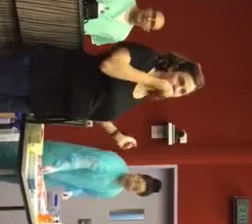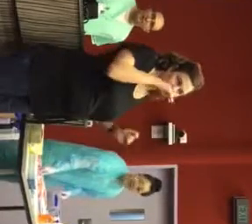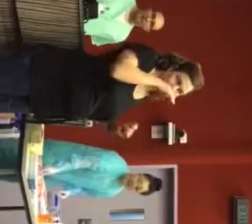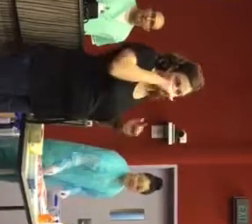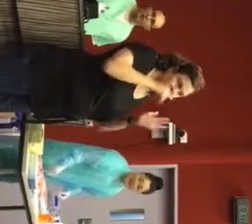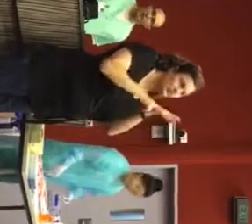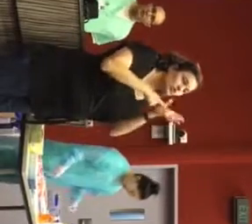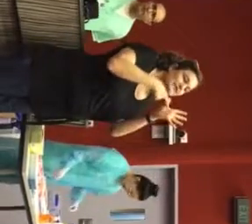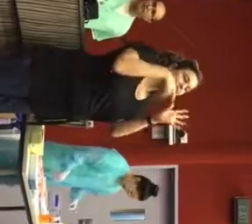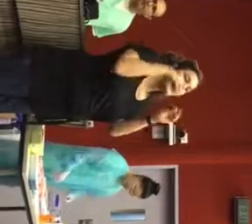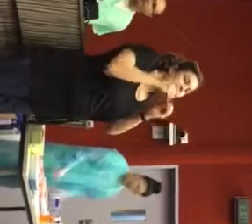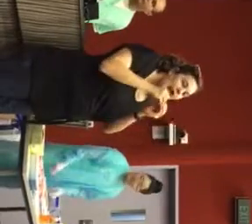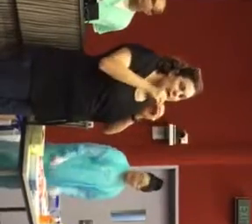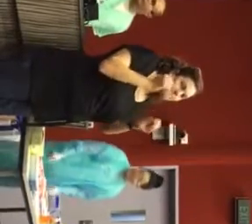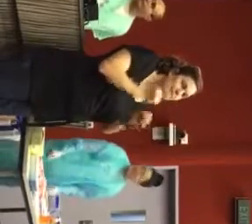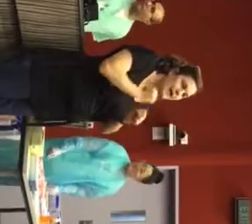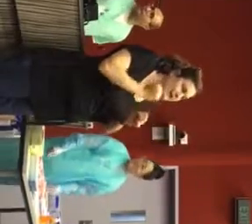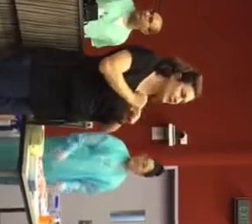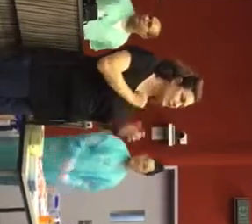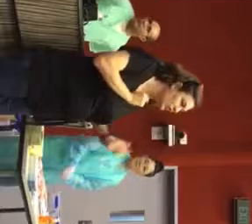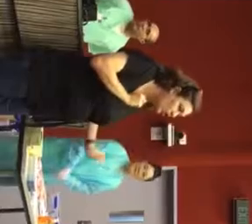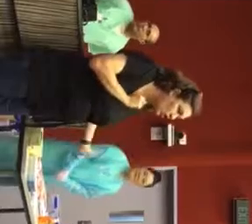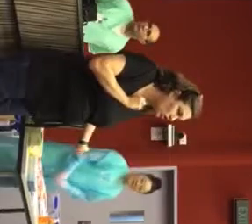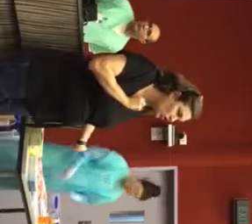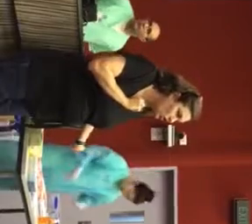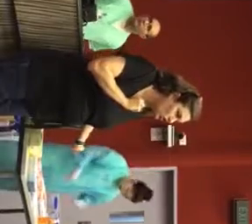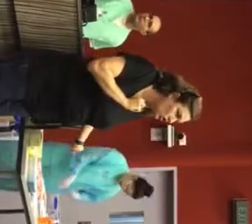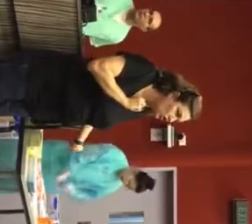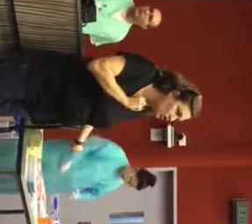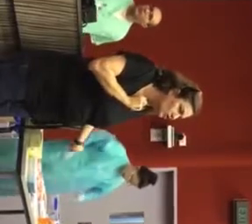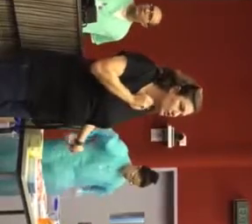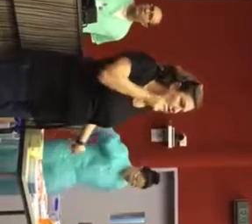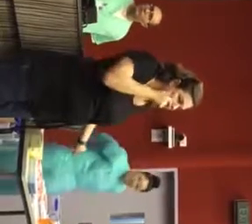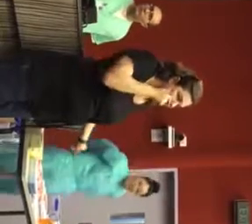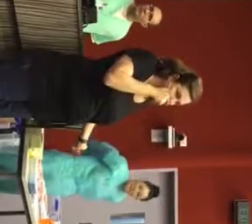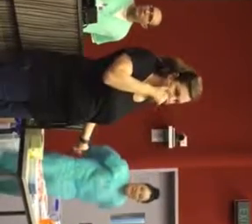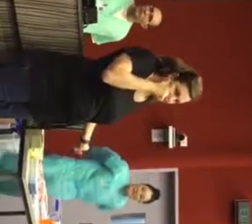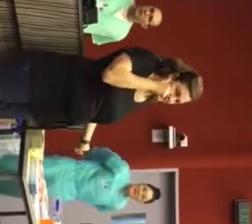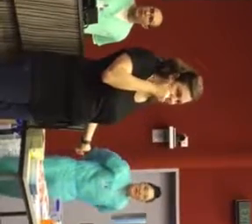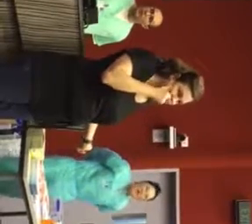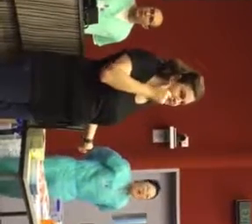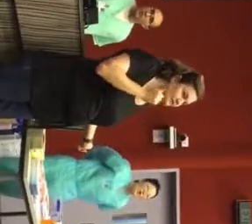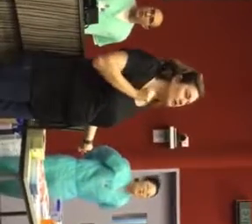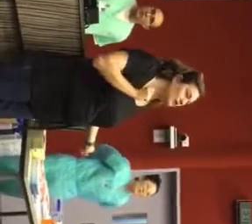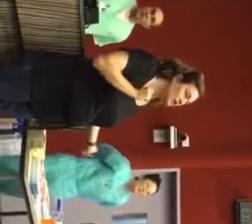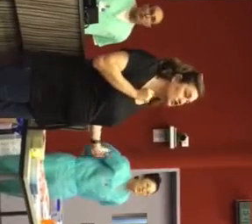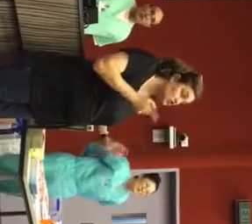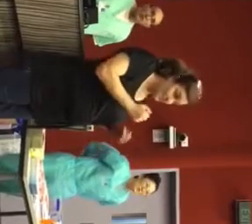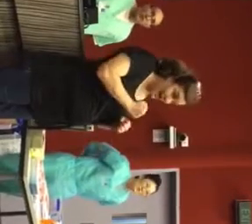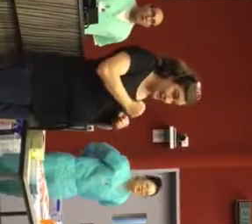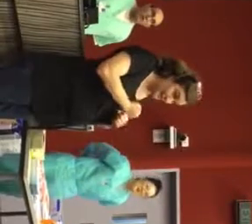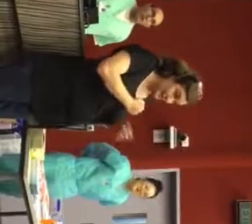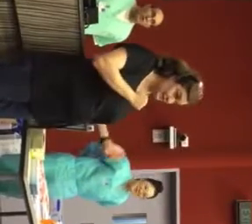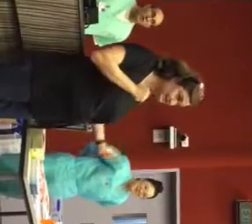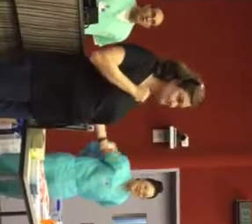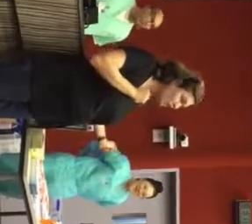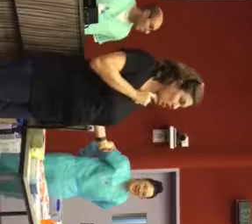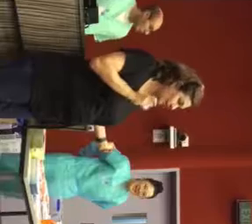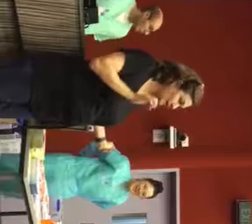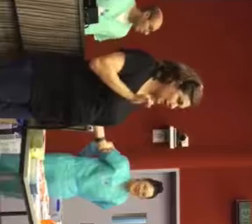has to make it. Yeah, lab Yeah. has to make. It's just going to be that much. And how long does a denture last? Oh, some of